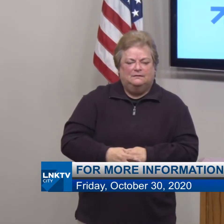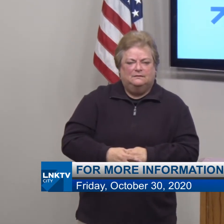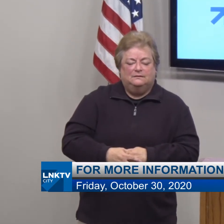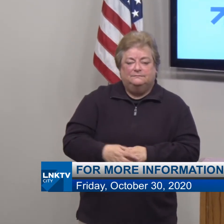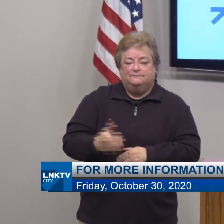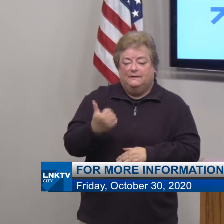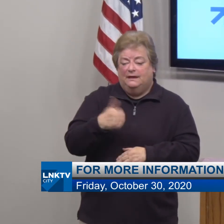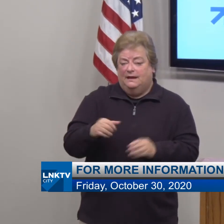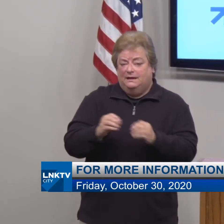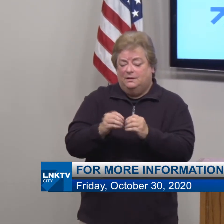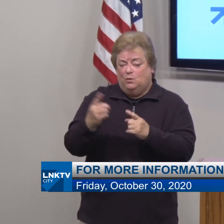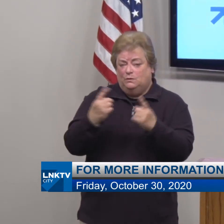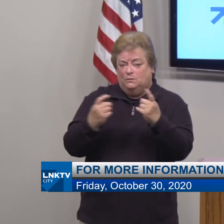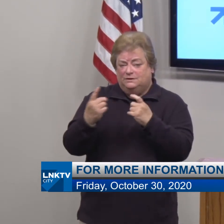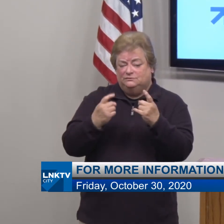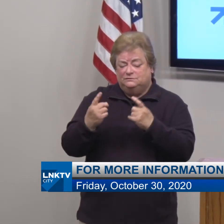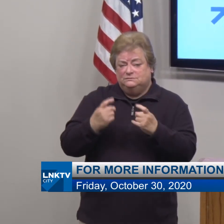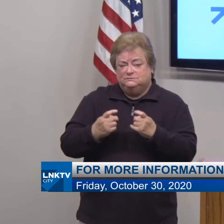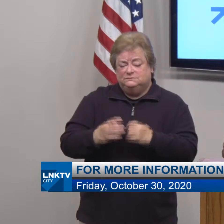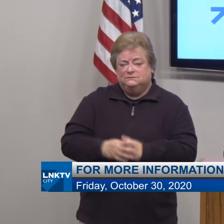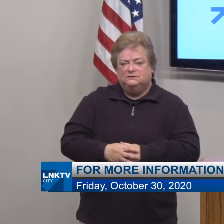Any other questions from the media?